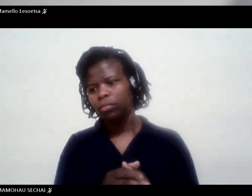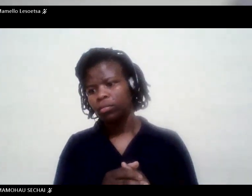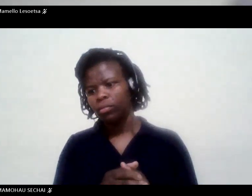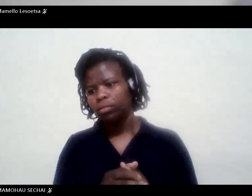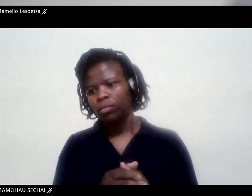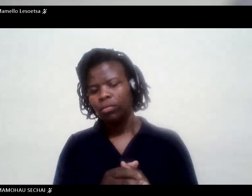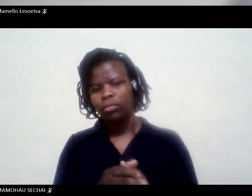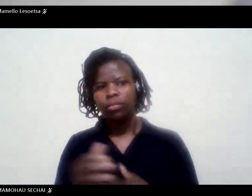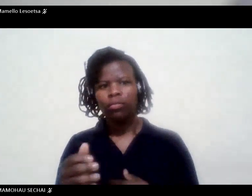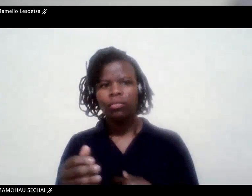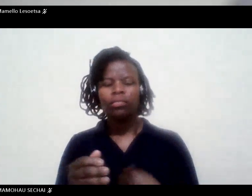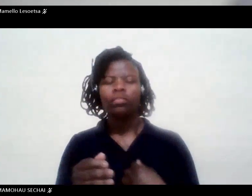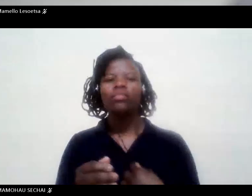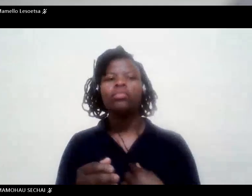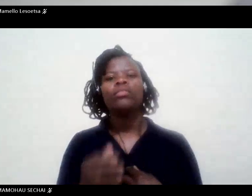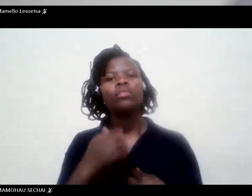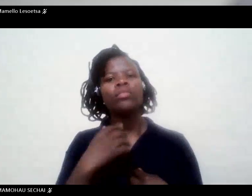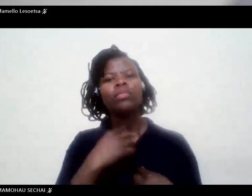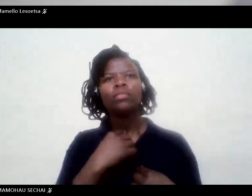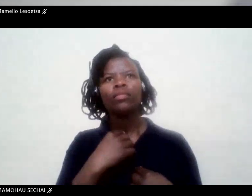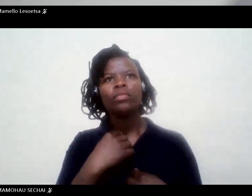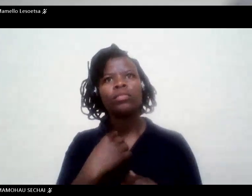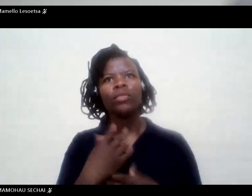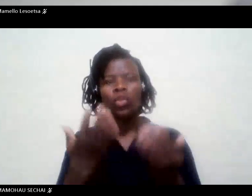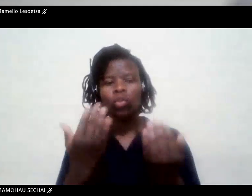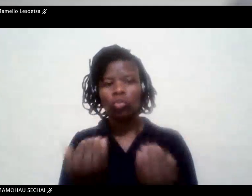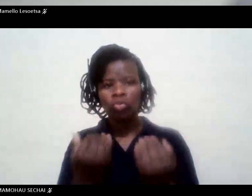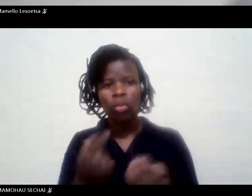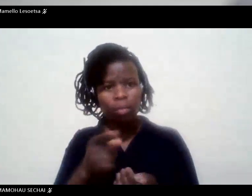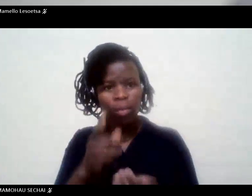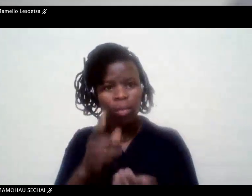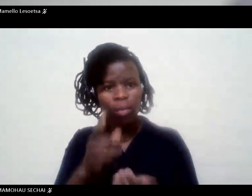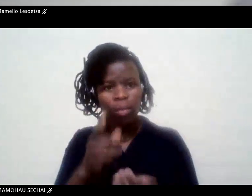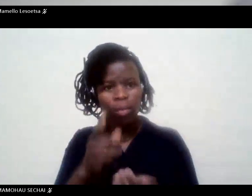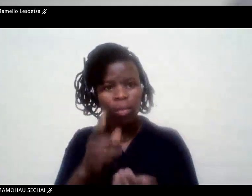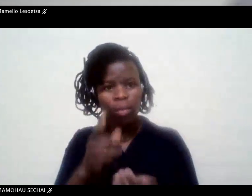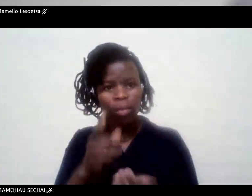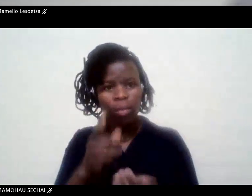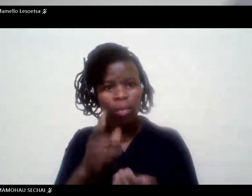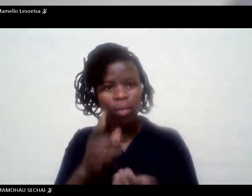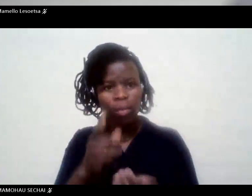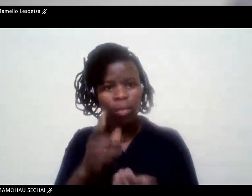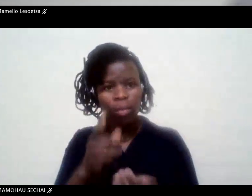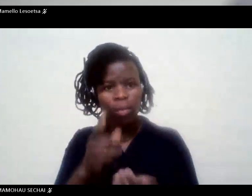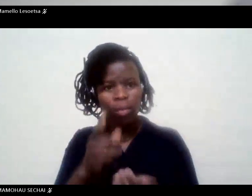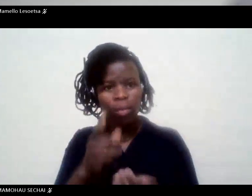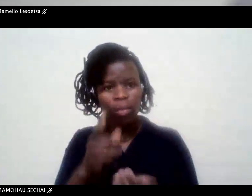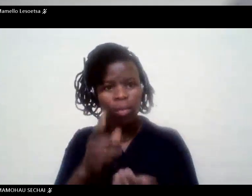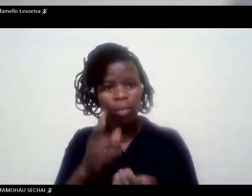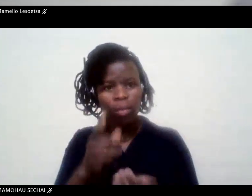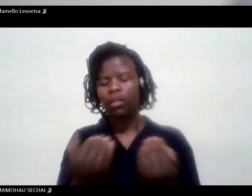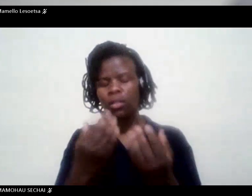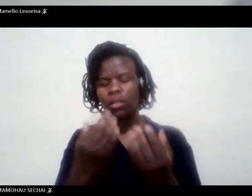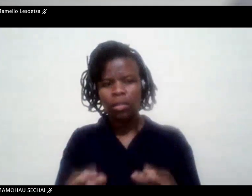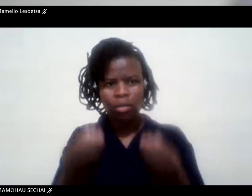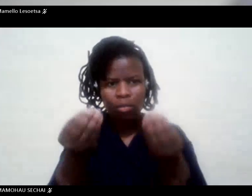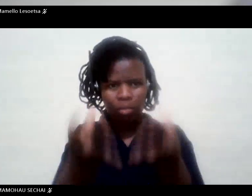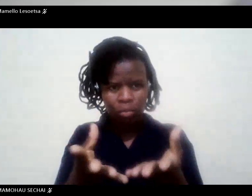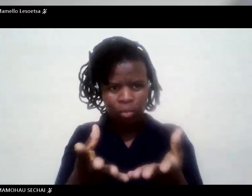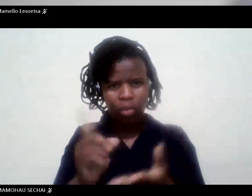engagement with the center manager, I was not providing answers for her, but I tried to